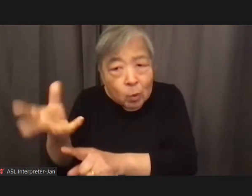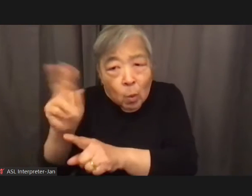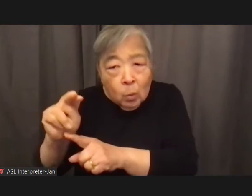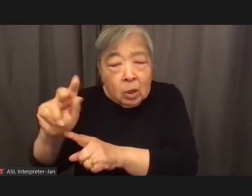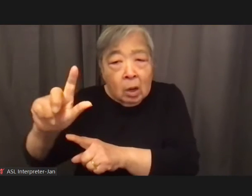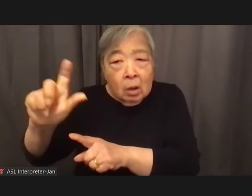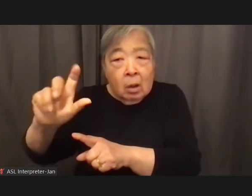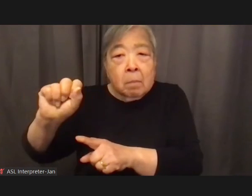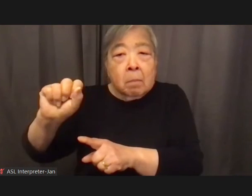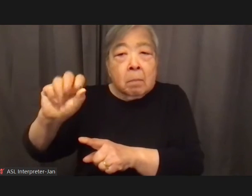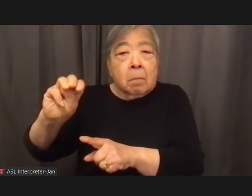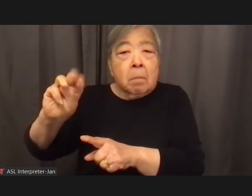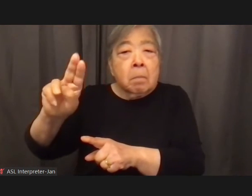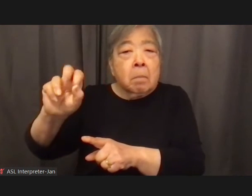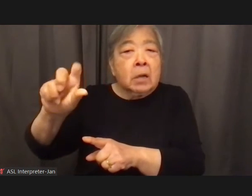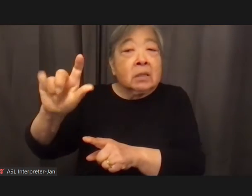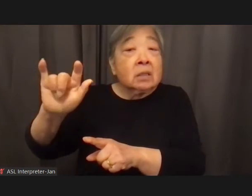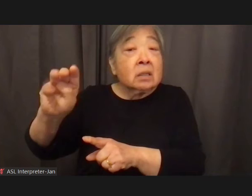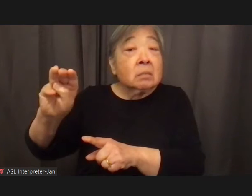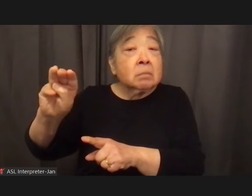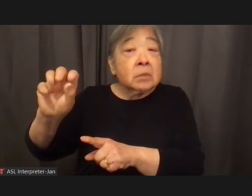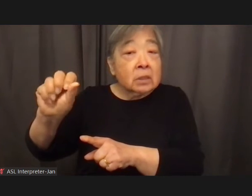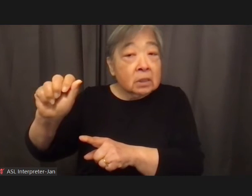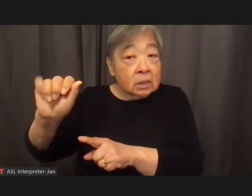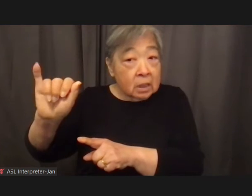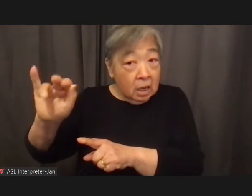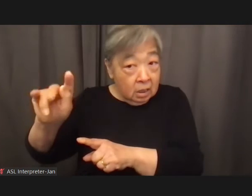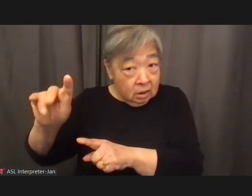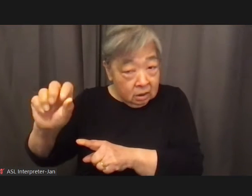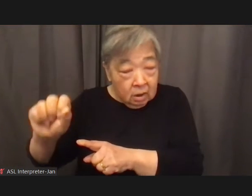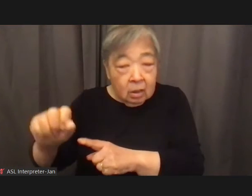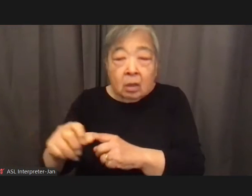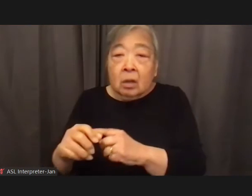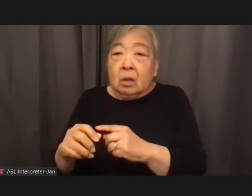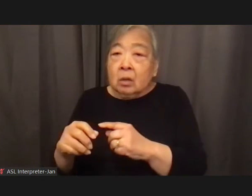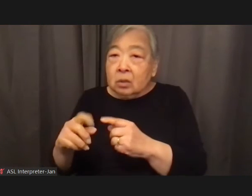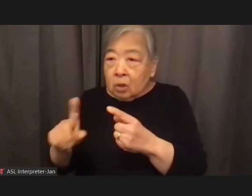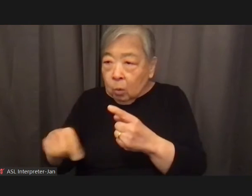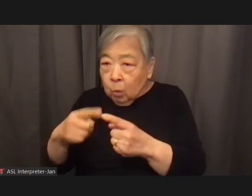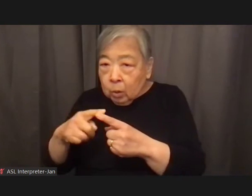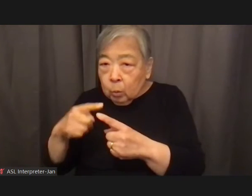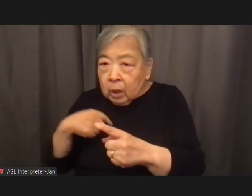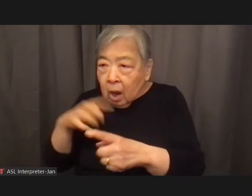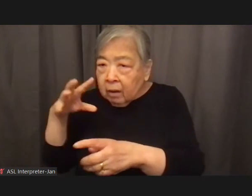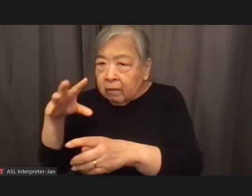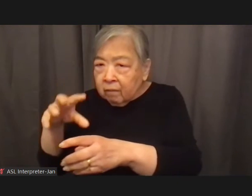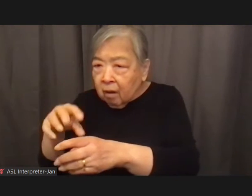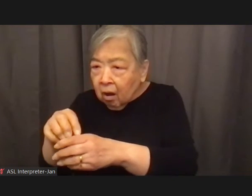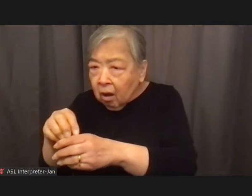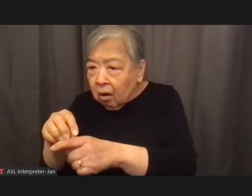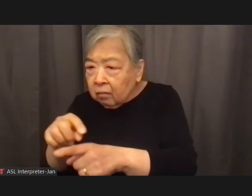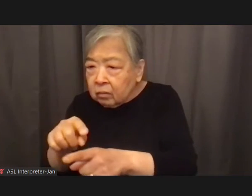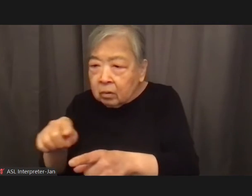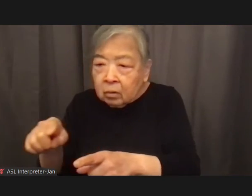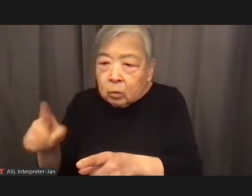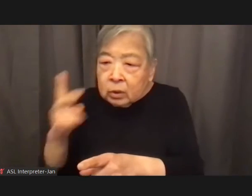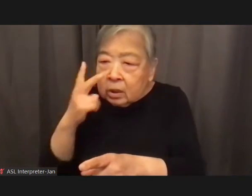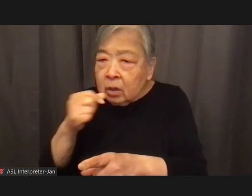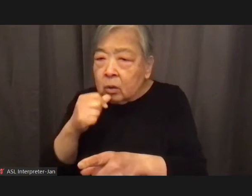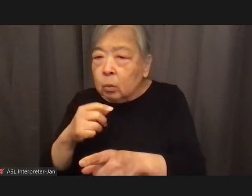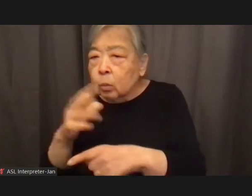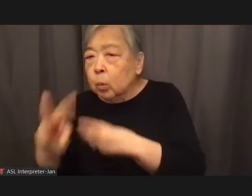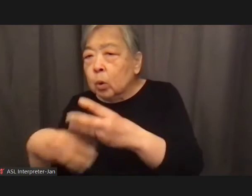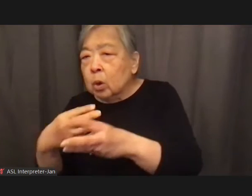them peers. So the more we got into the world of these women painters, it became very